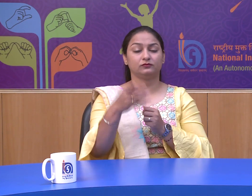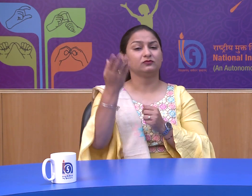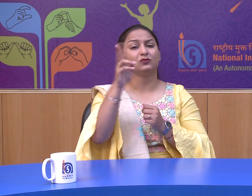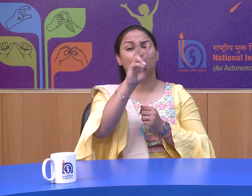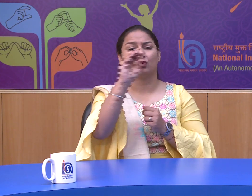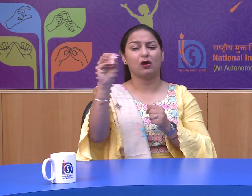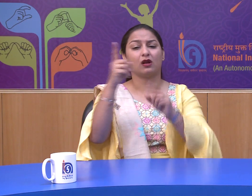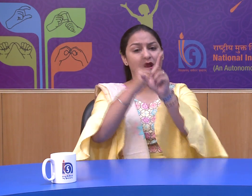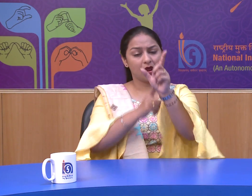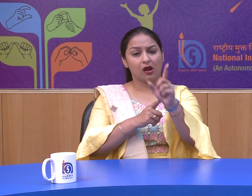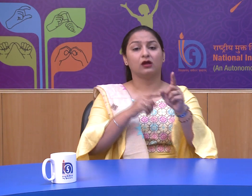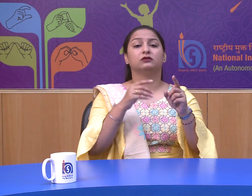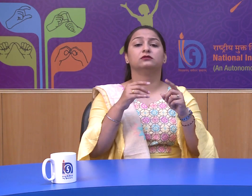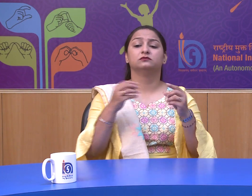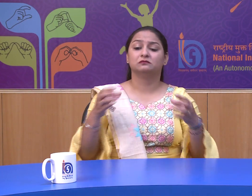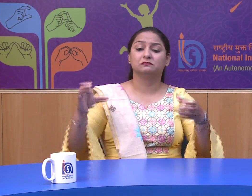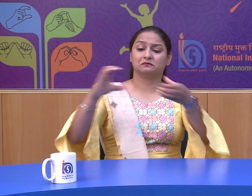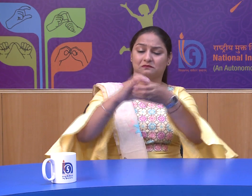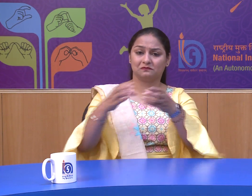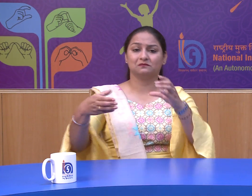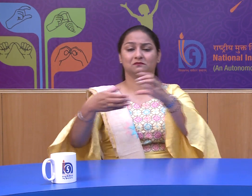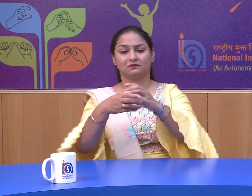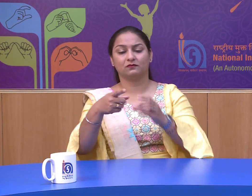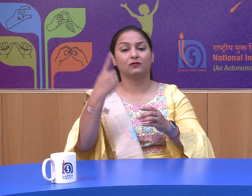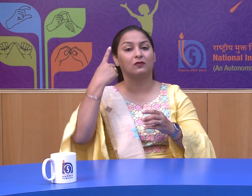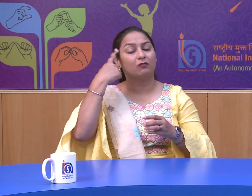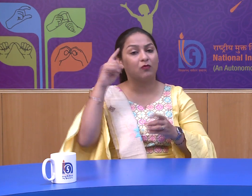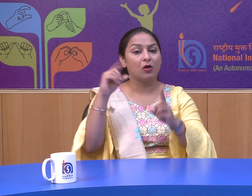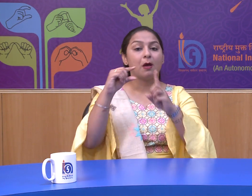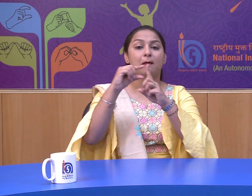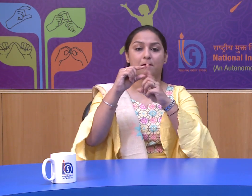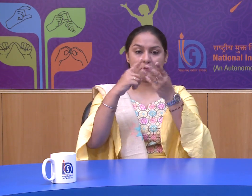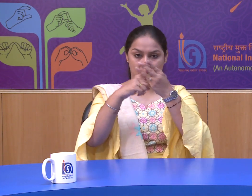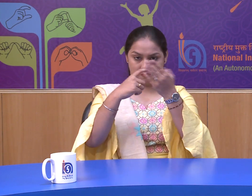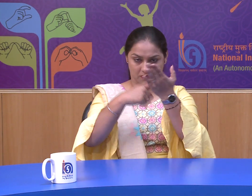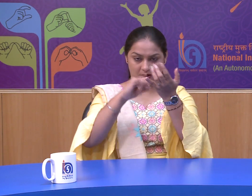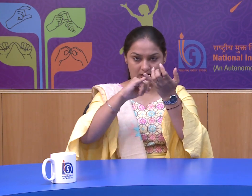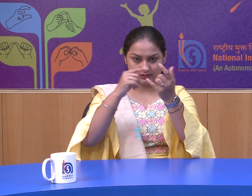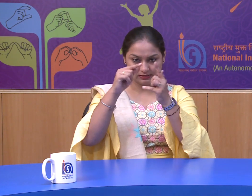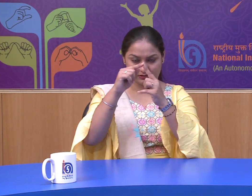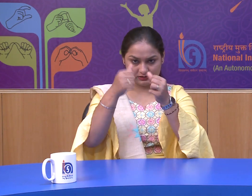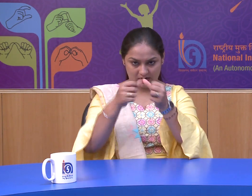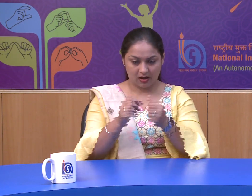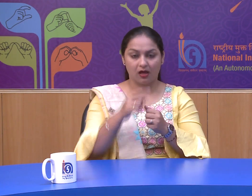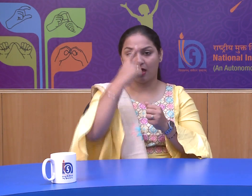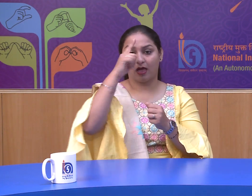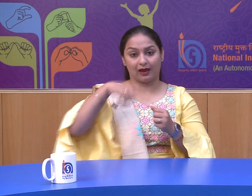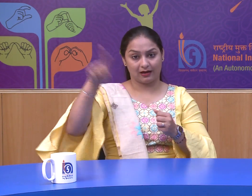intercultural contact between Persia and India was so